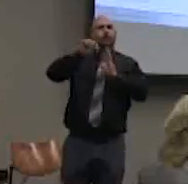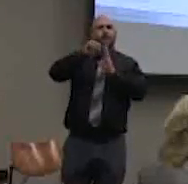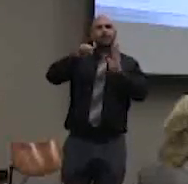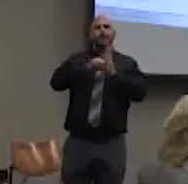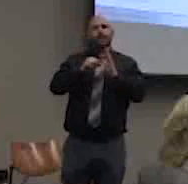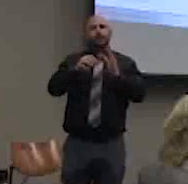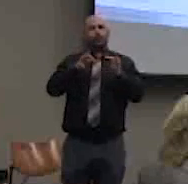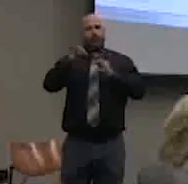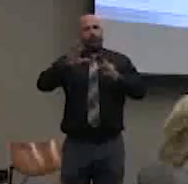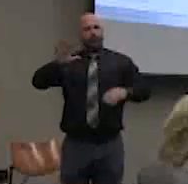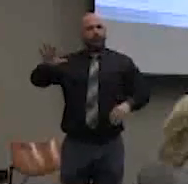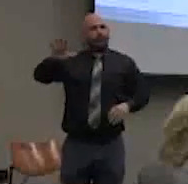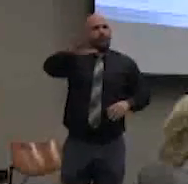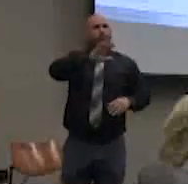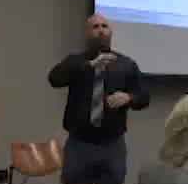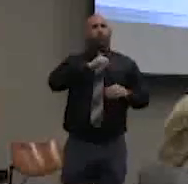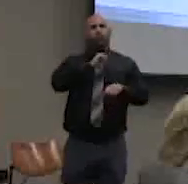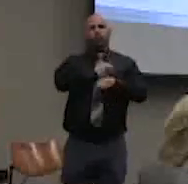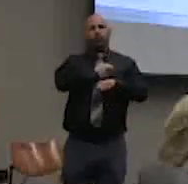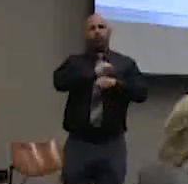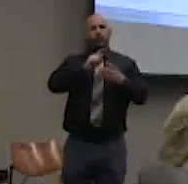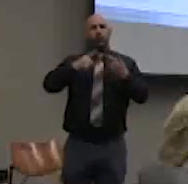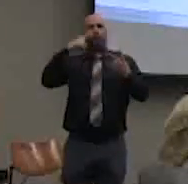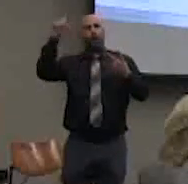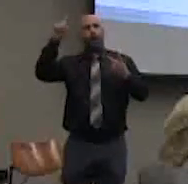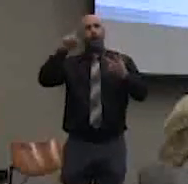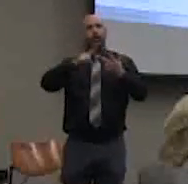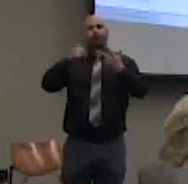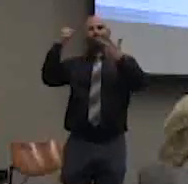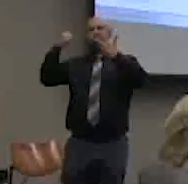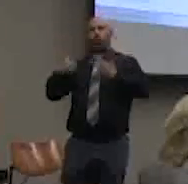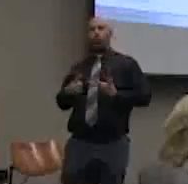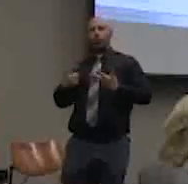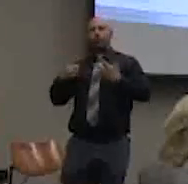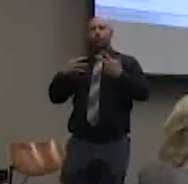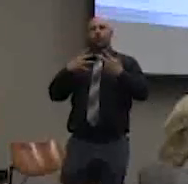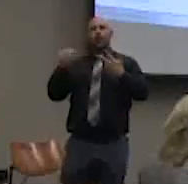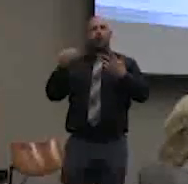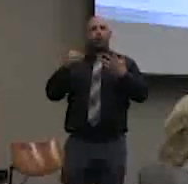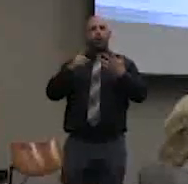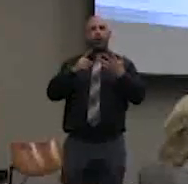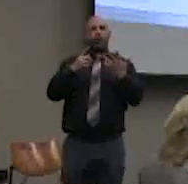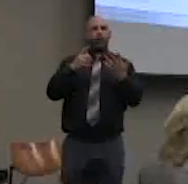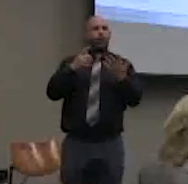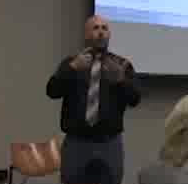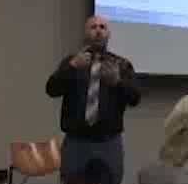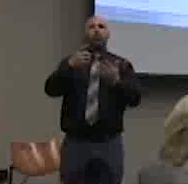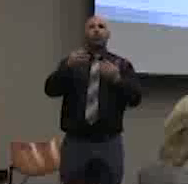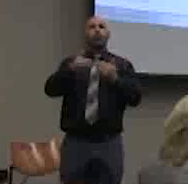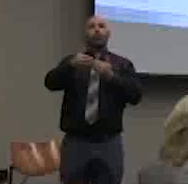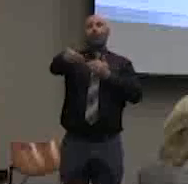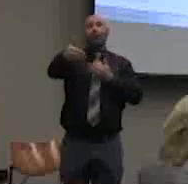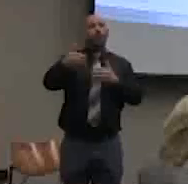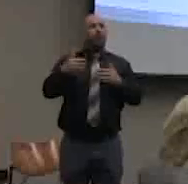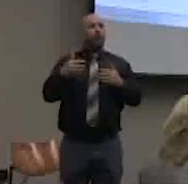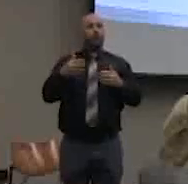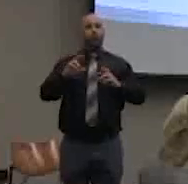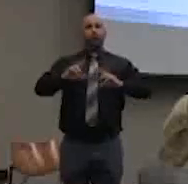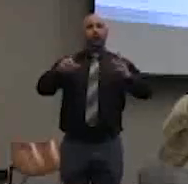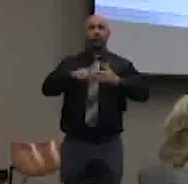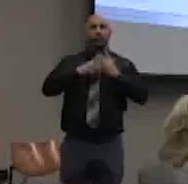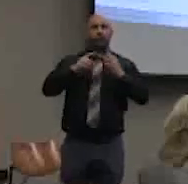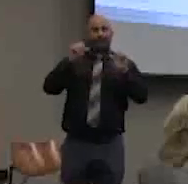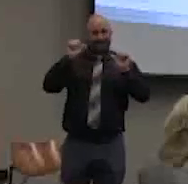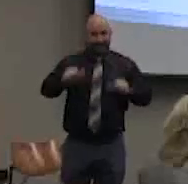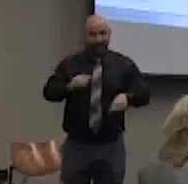work, what they're achieving, what they're aiming to achieve, and our aspirations for what we think Ready Start can be in the very near term